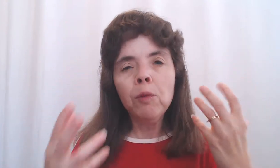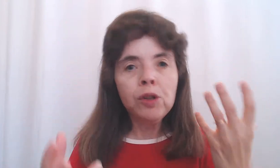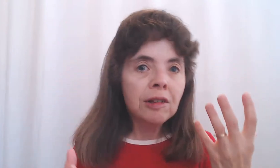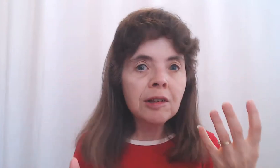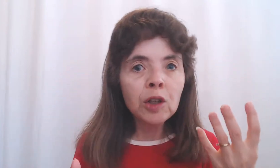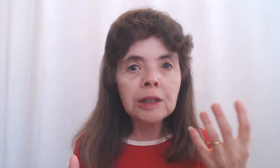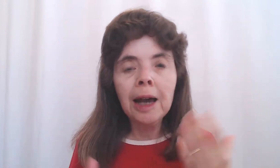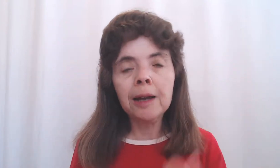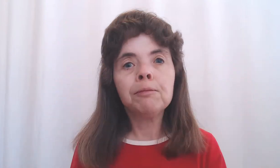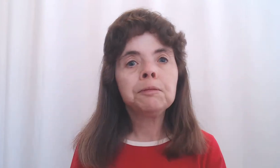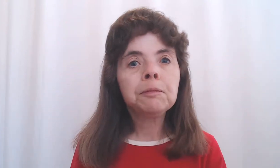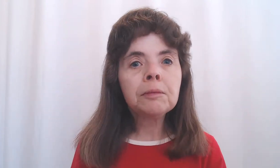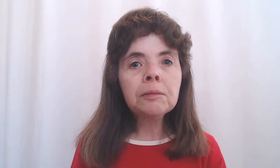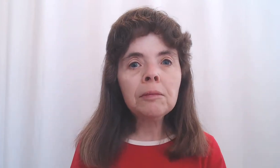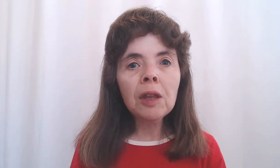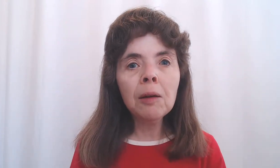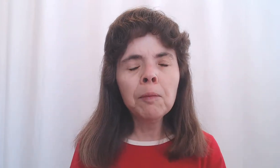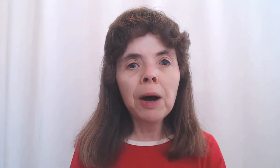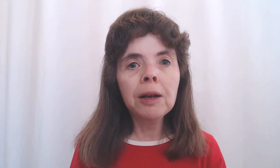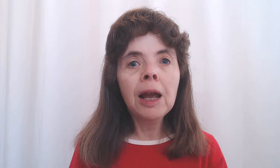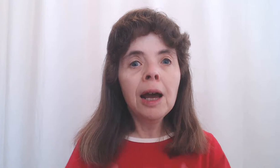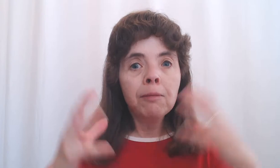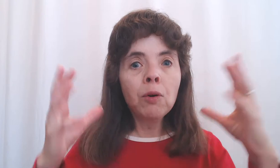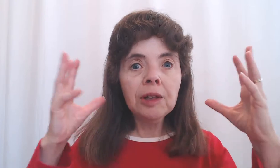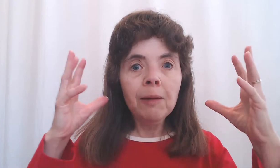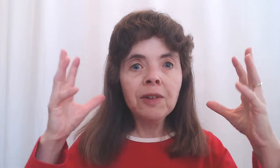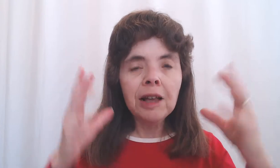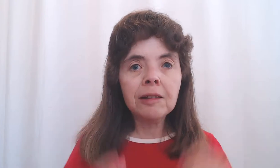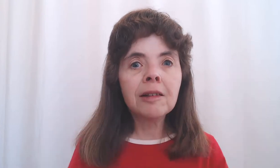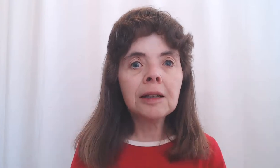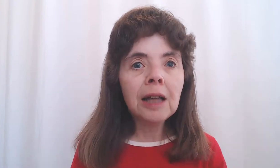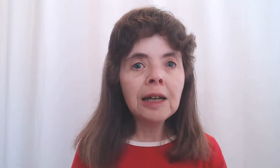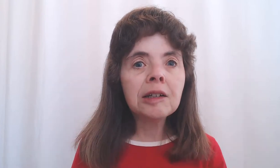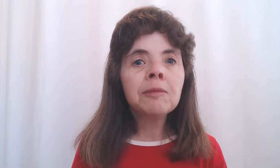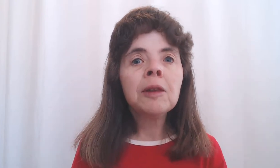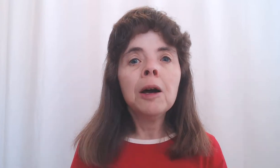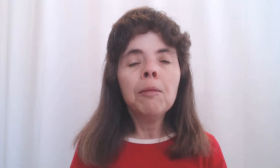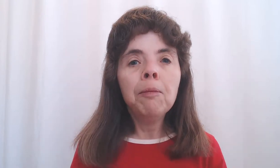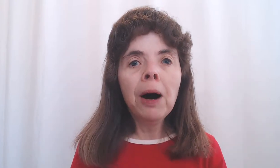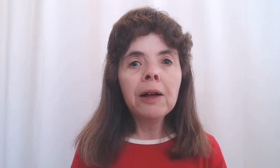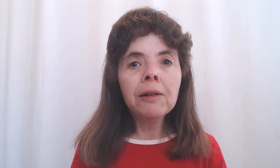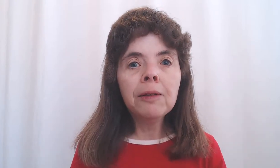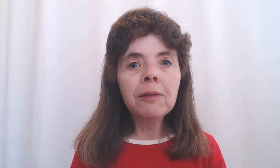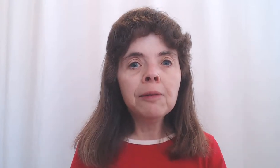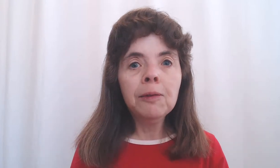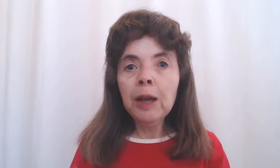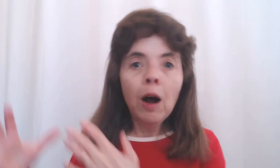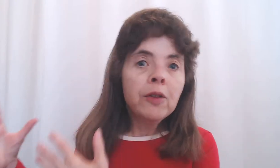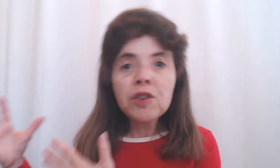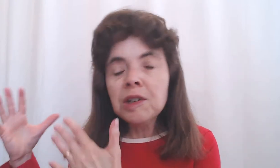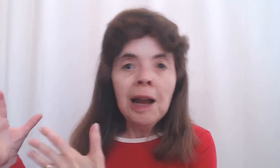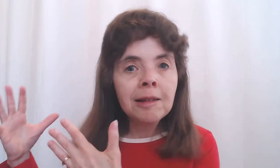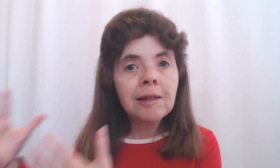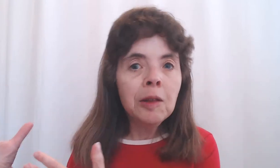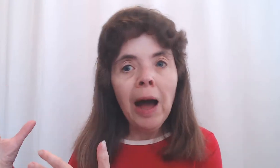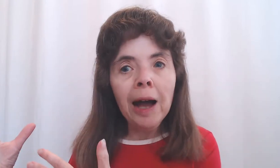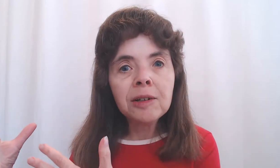what Jesus looked like, but, and mostly emphasizes the light. But the others did not see that.